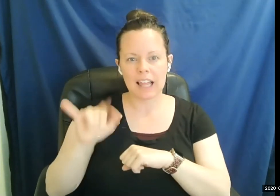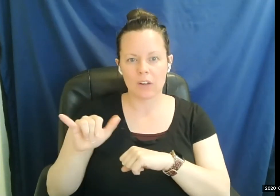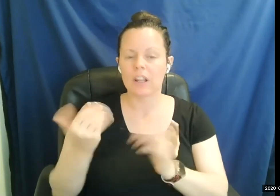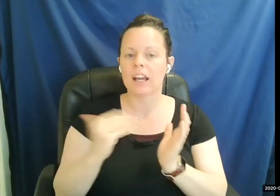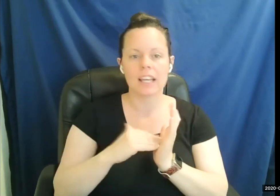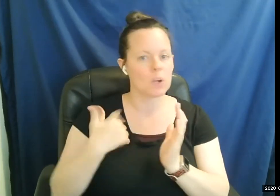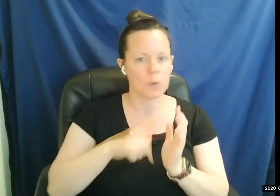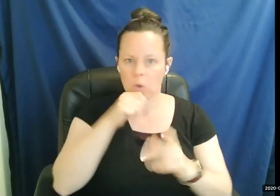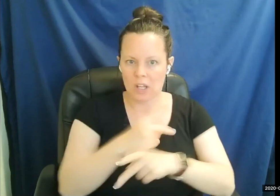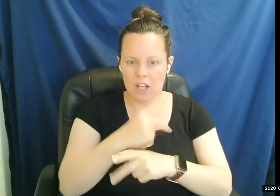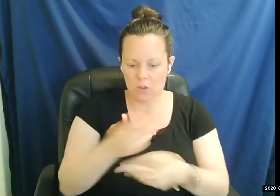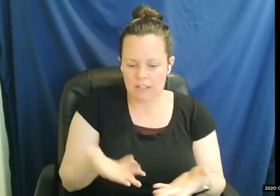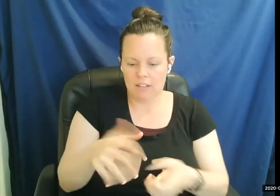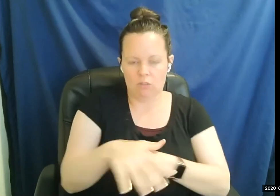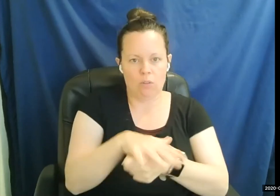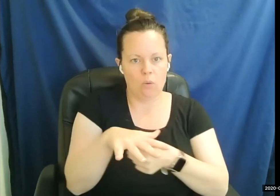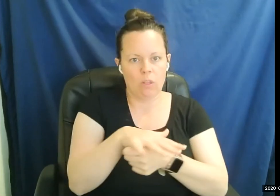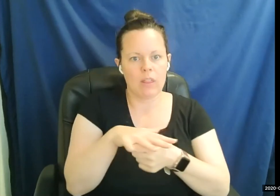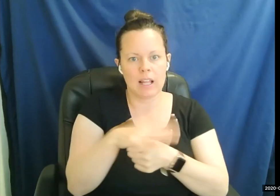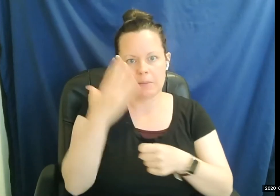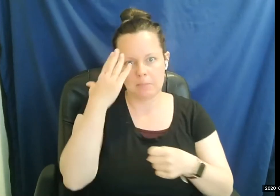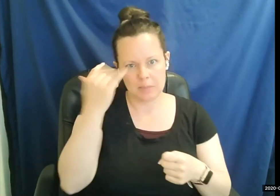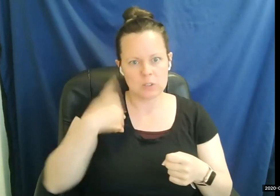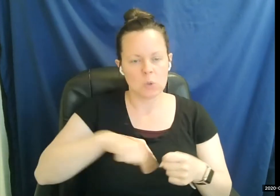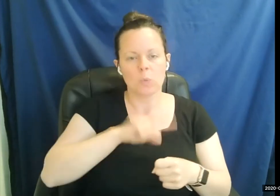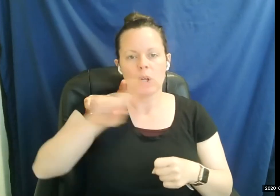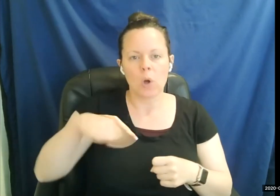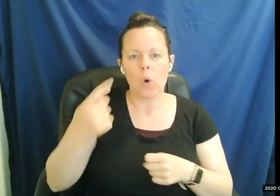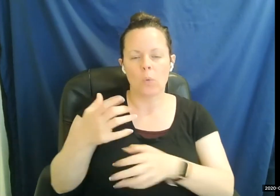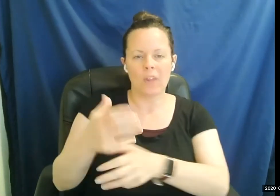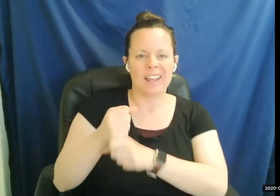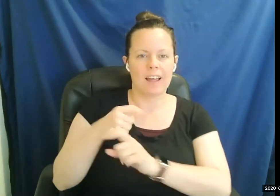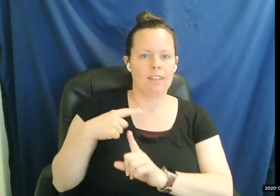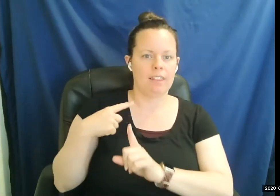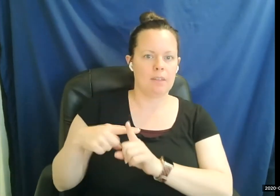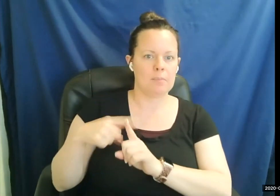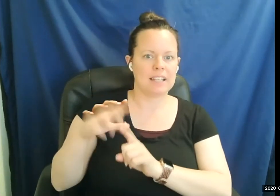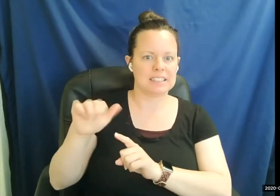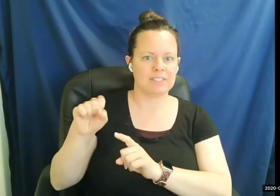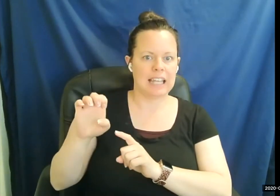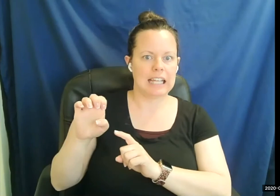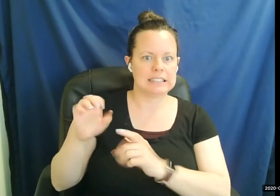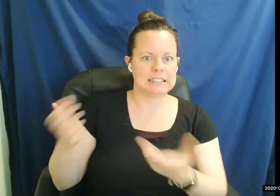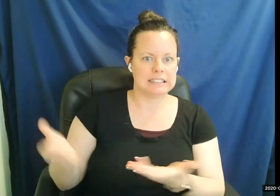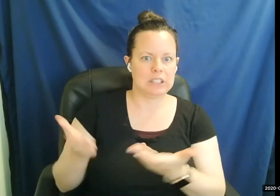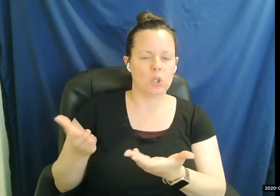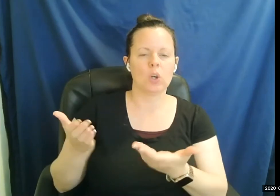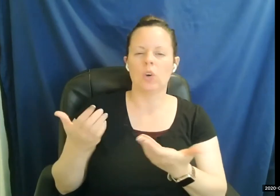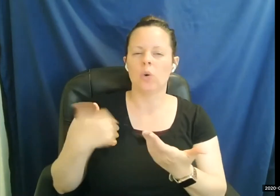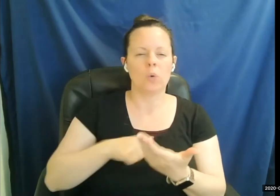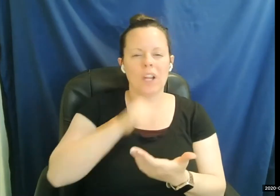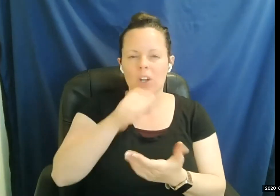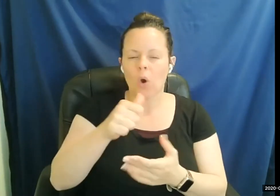that here locally because we only get the positive cases here in Rock Island County. We do not